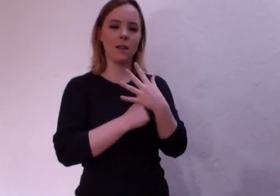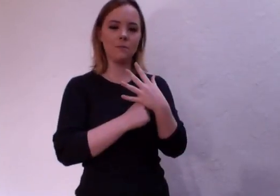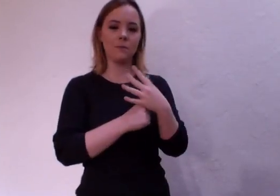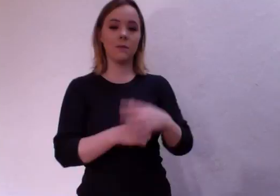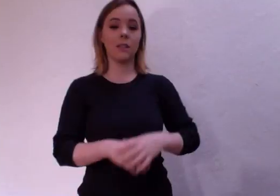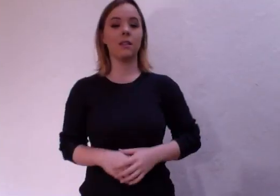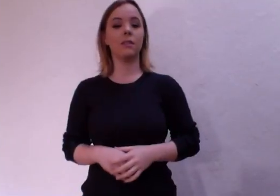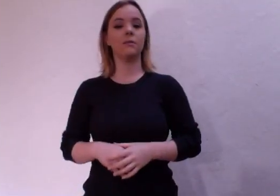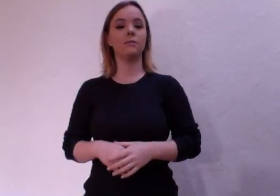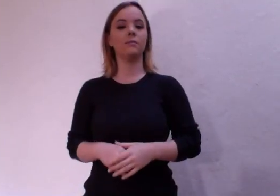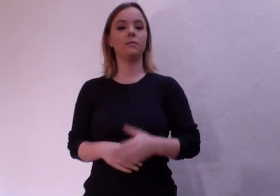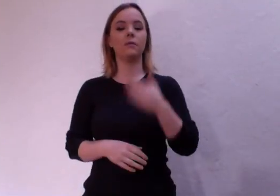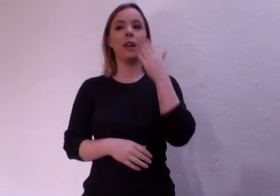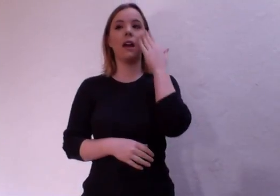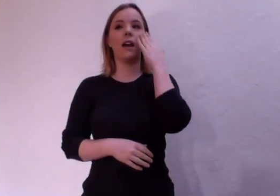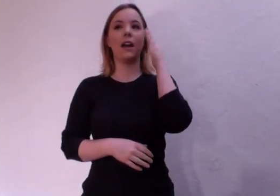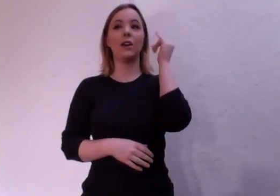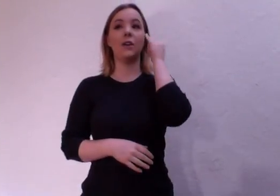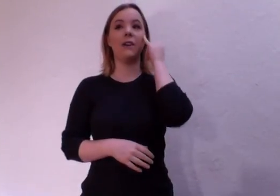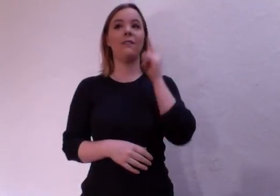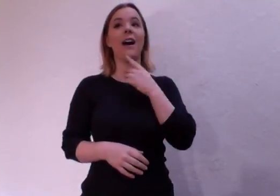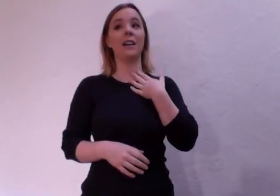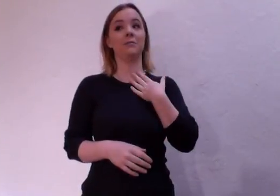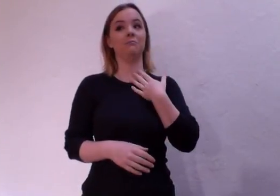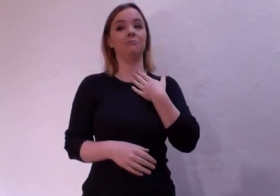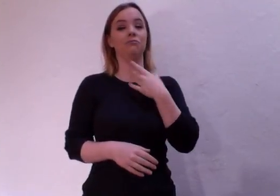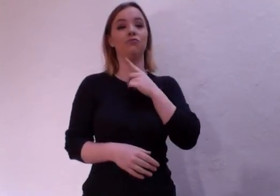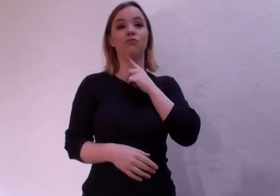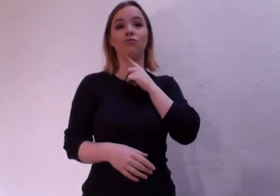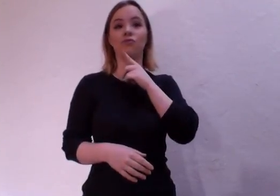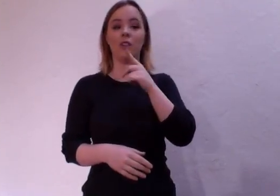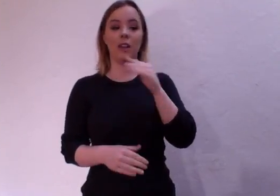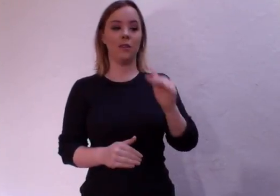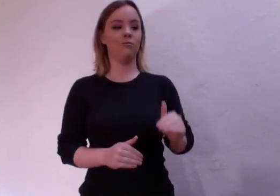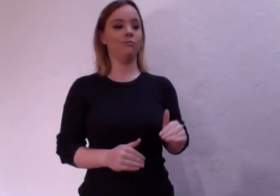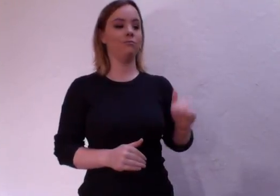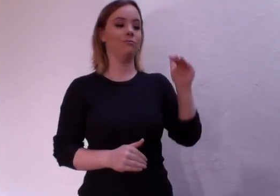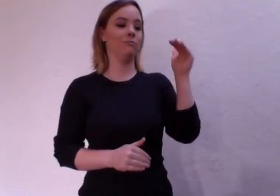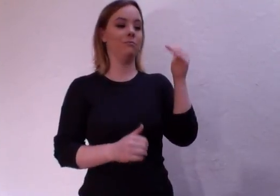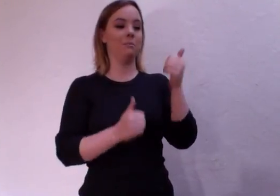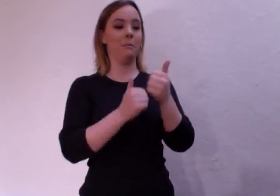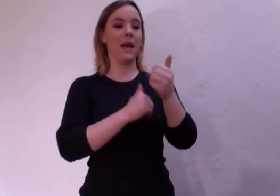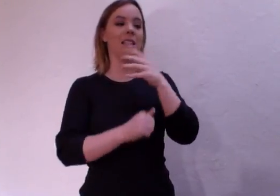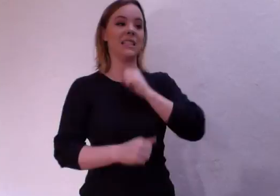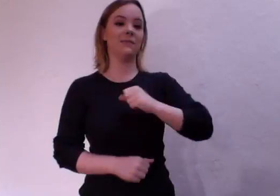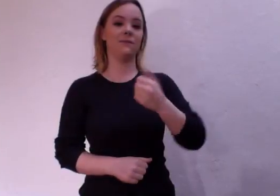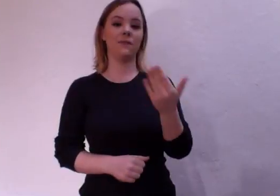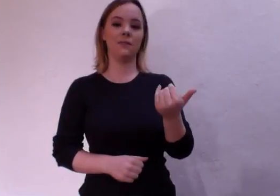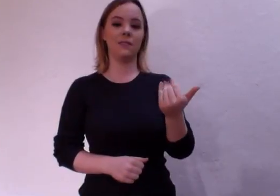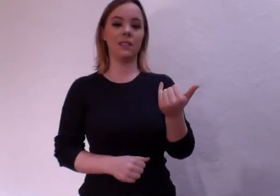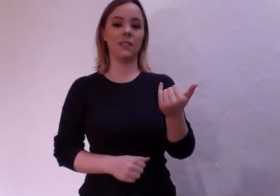past the age of 15, so it's not hard for me to empathize with teenagers. I just got to 15 and just